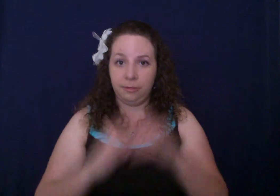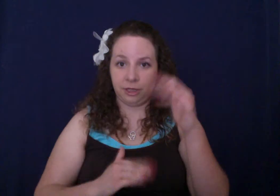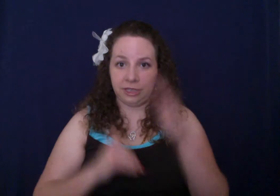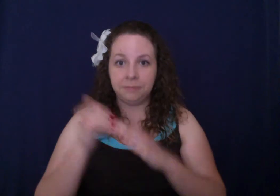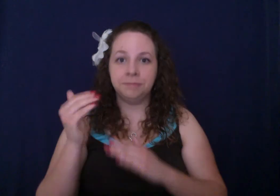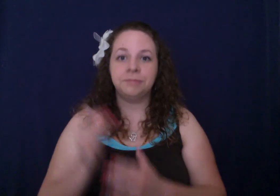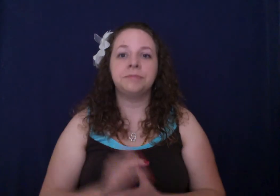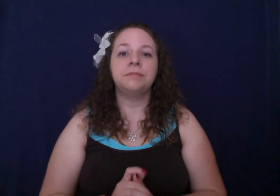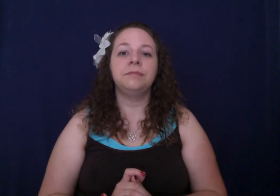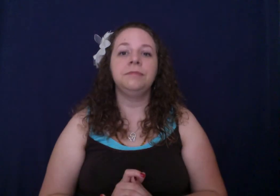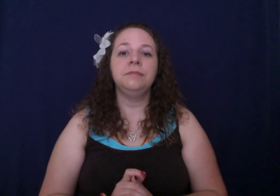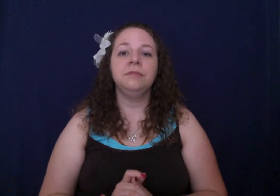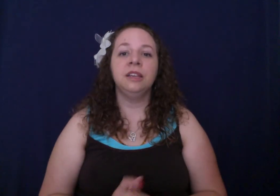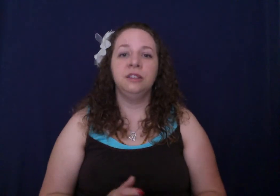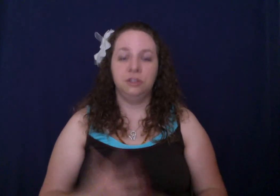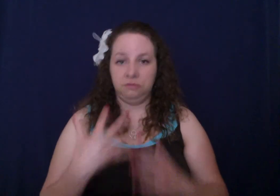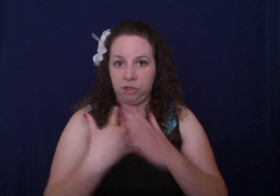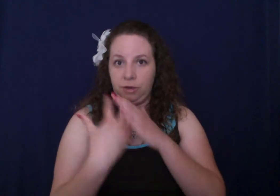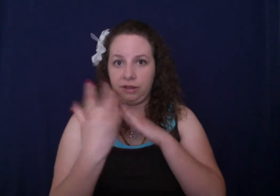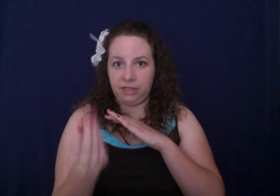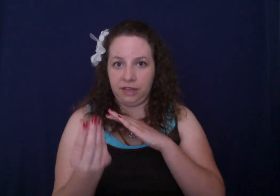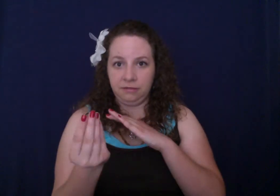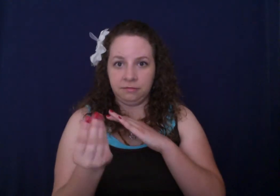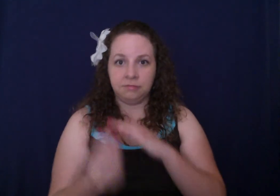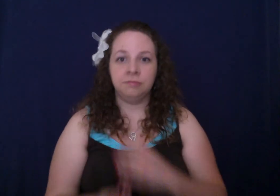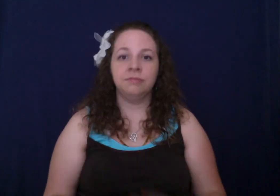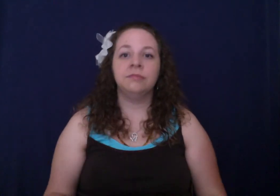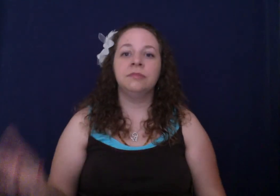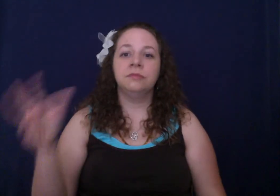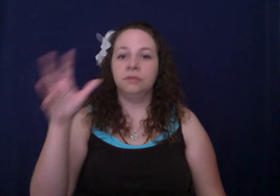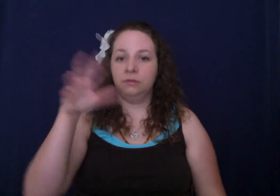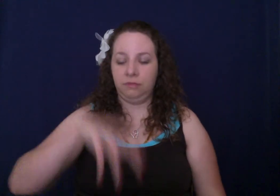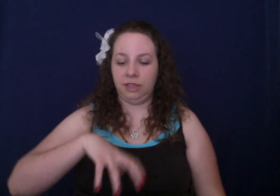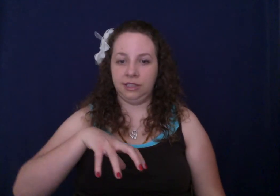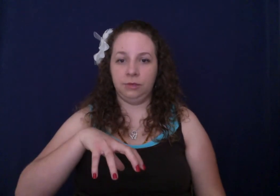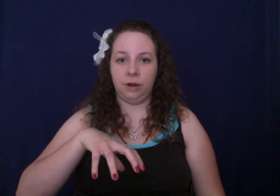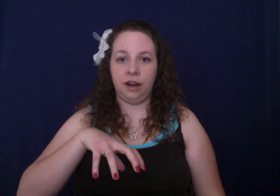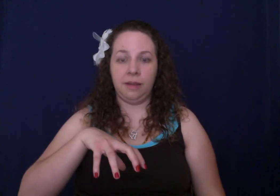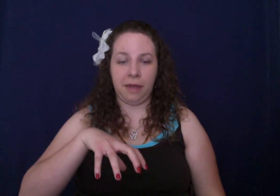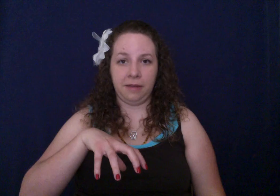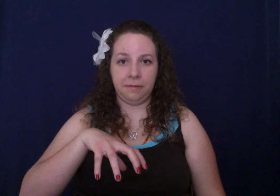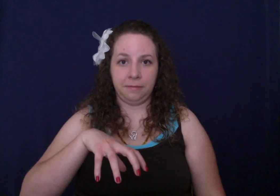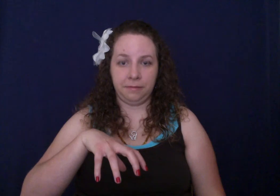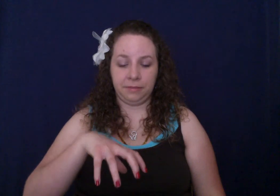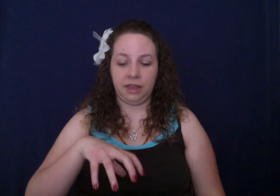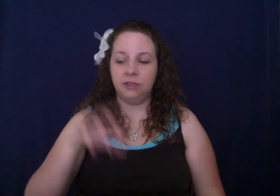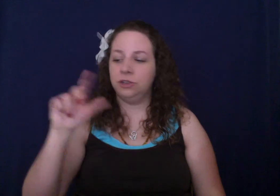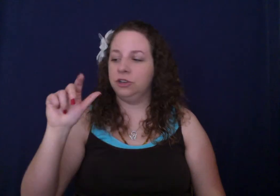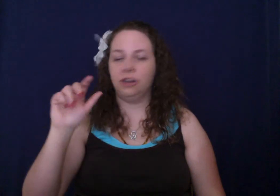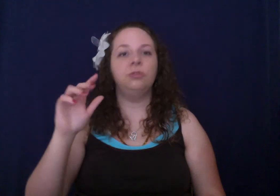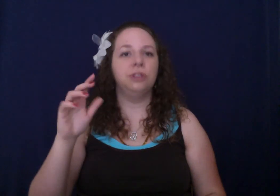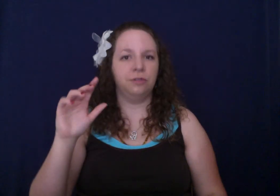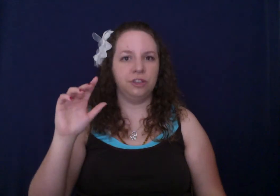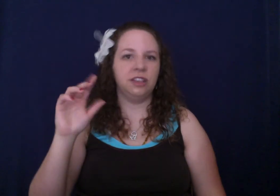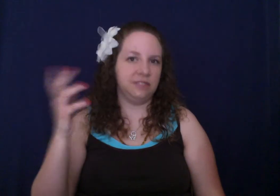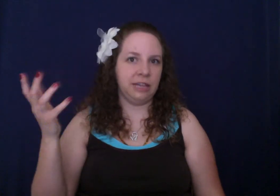building, go outside. This is where I'm at. Okay, so first off, say what it